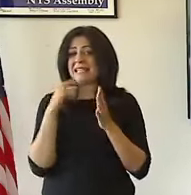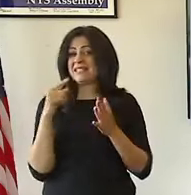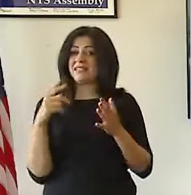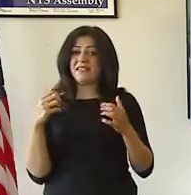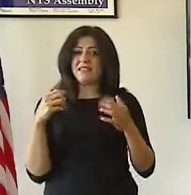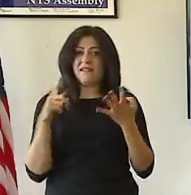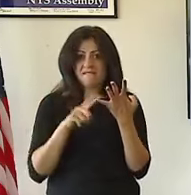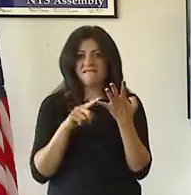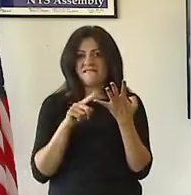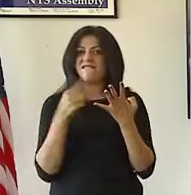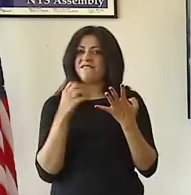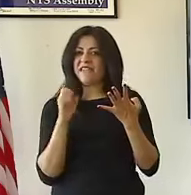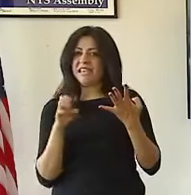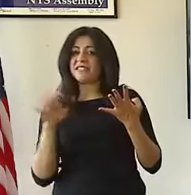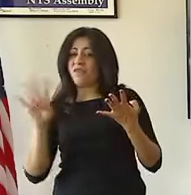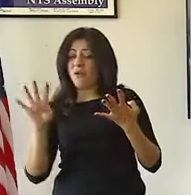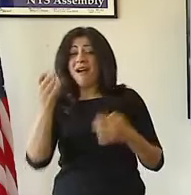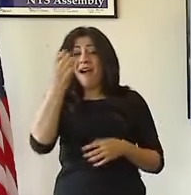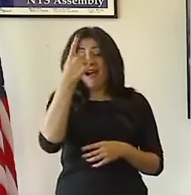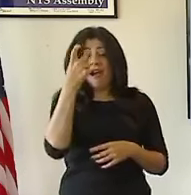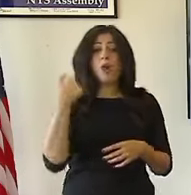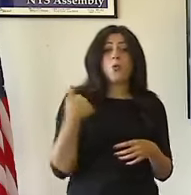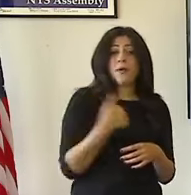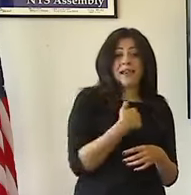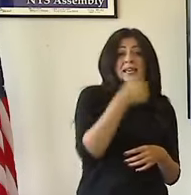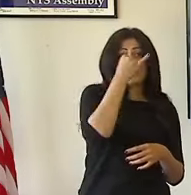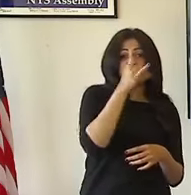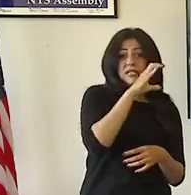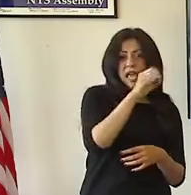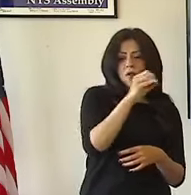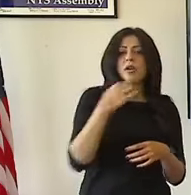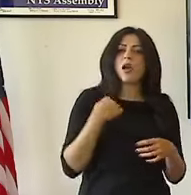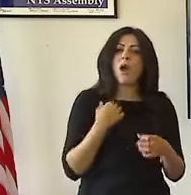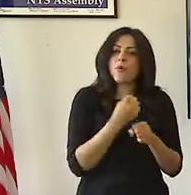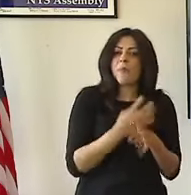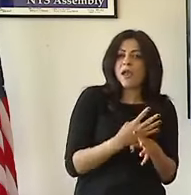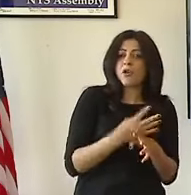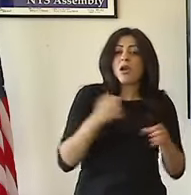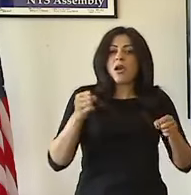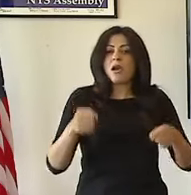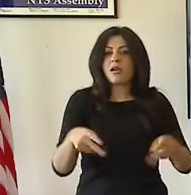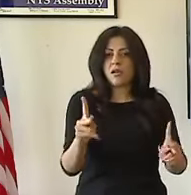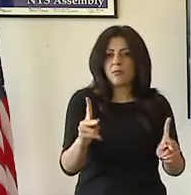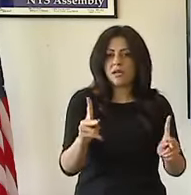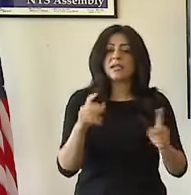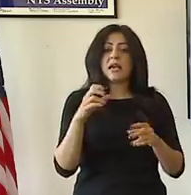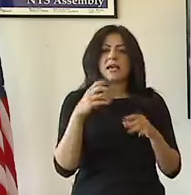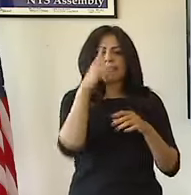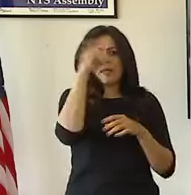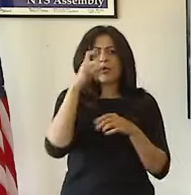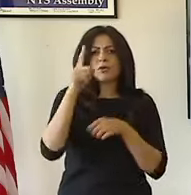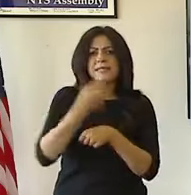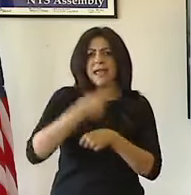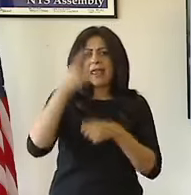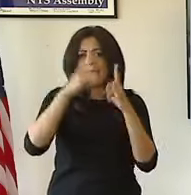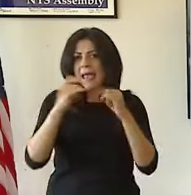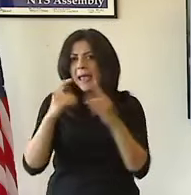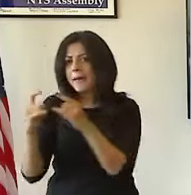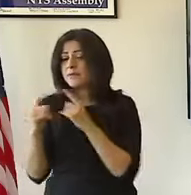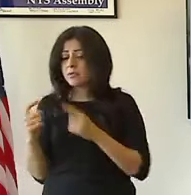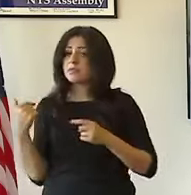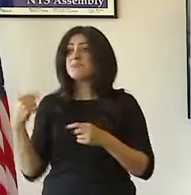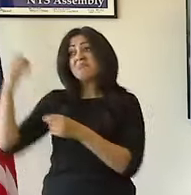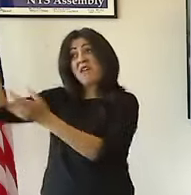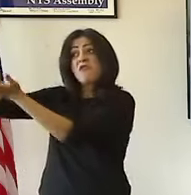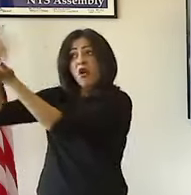prepared and remains prepared to permit summer day camps, and the state has authorized us the right to issue permits for summer day camps at